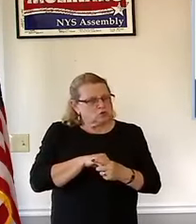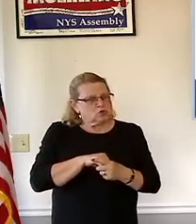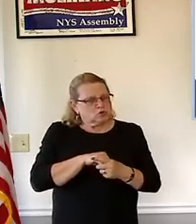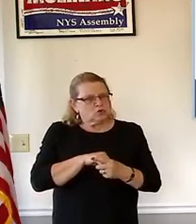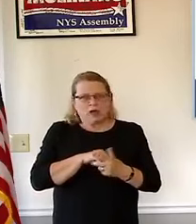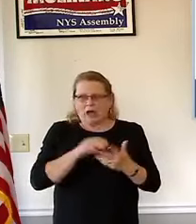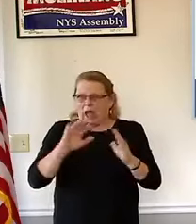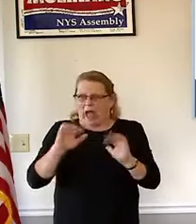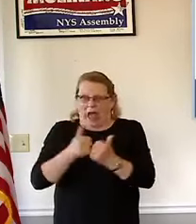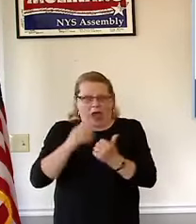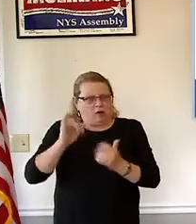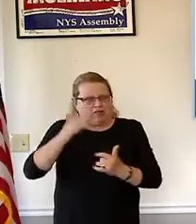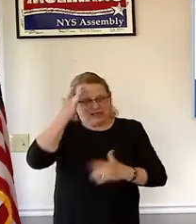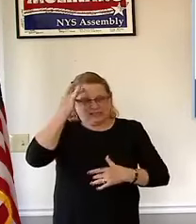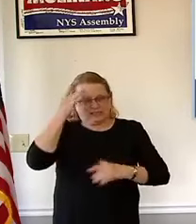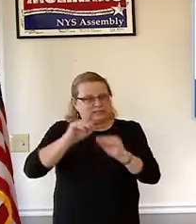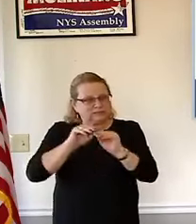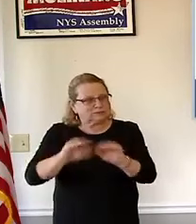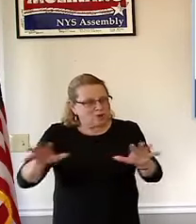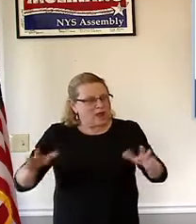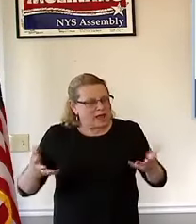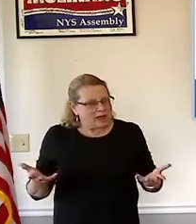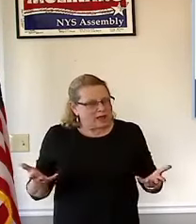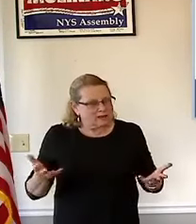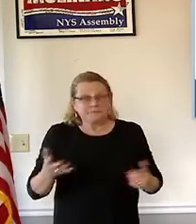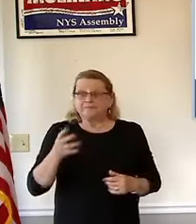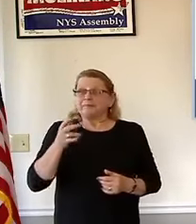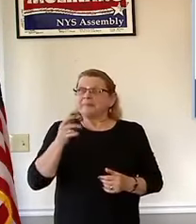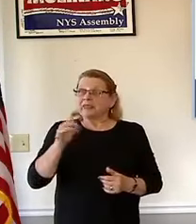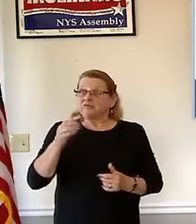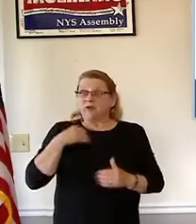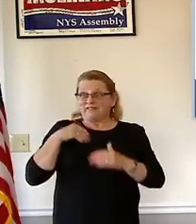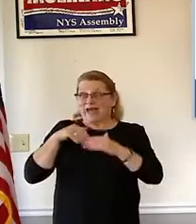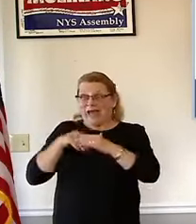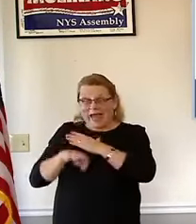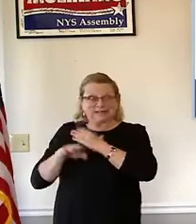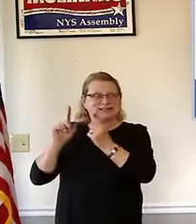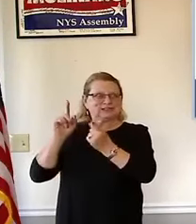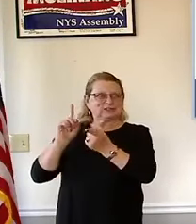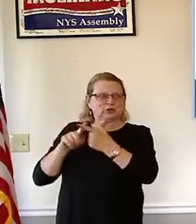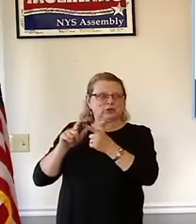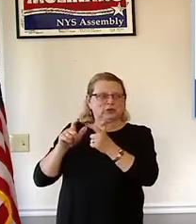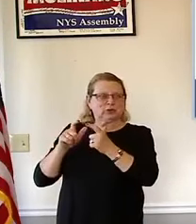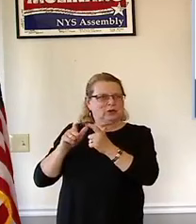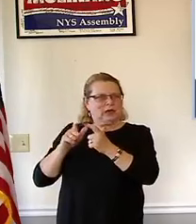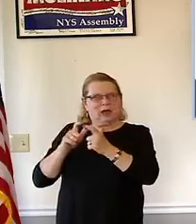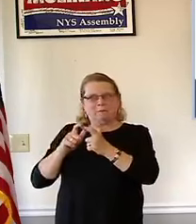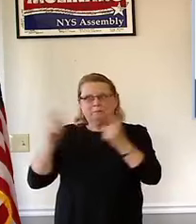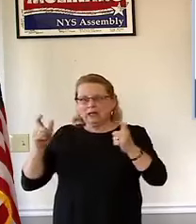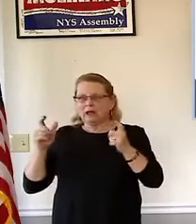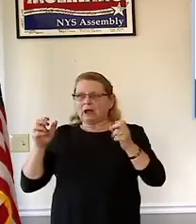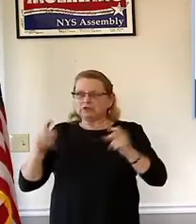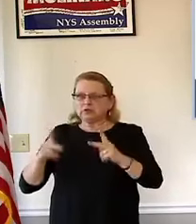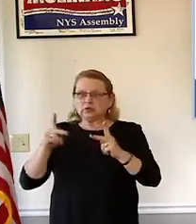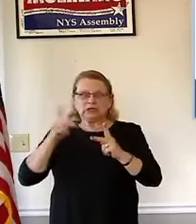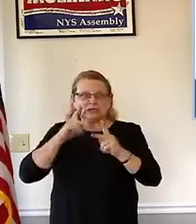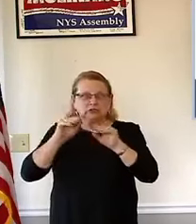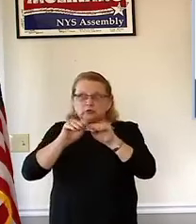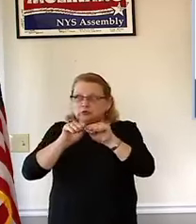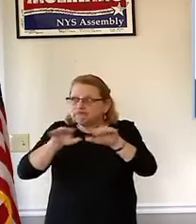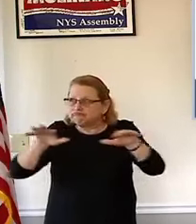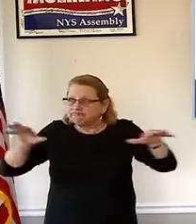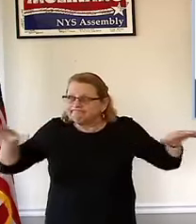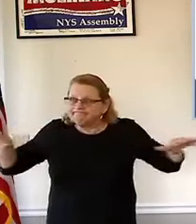the transmission of the disease, and by having access to a large and broad array of testing, not only are